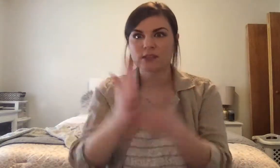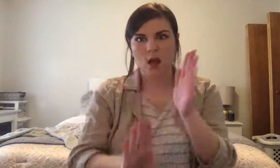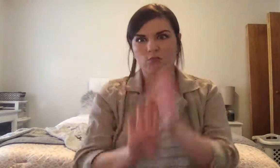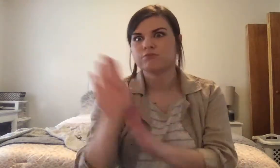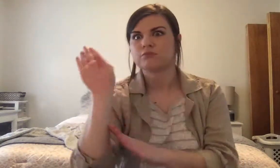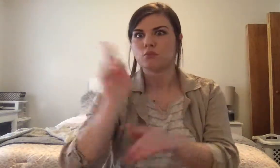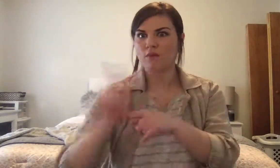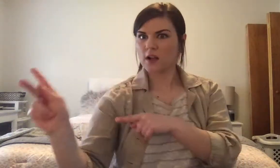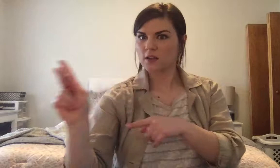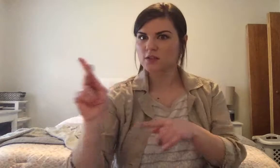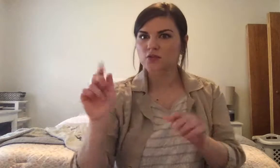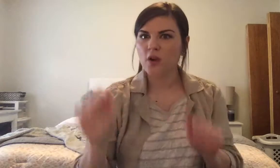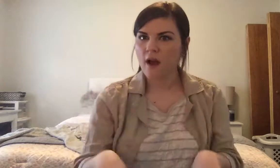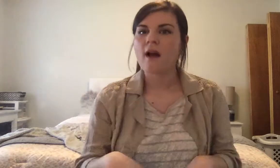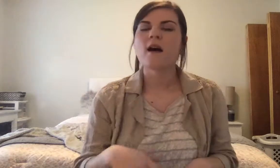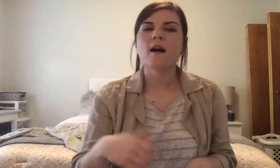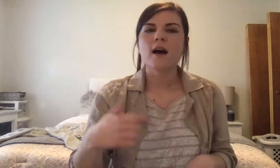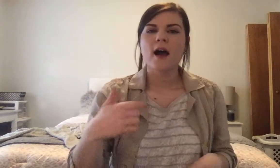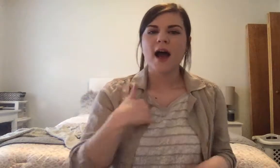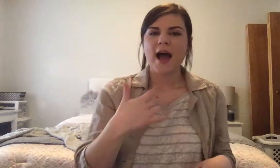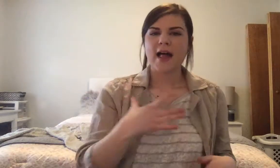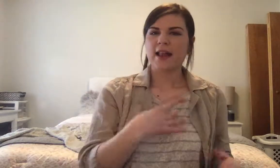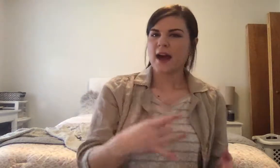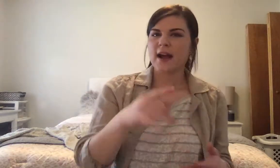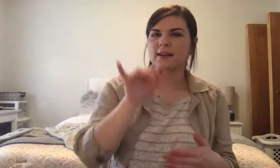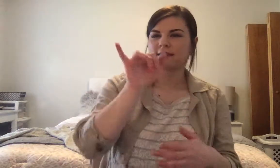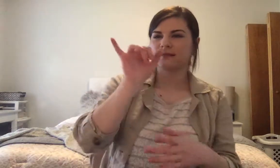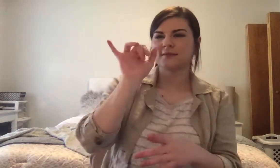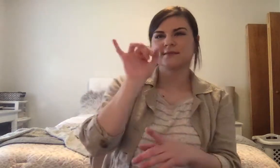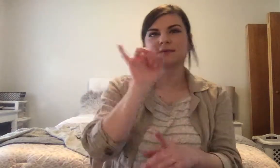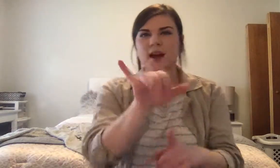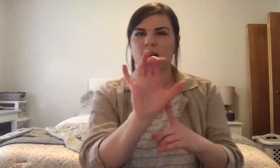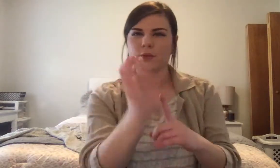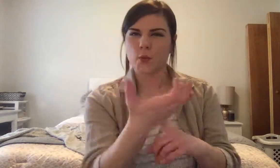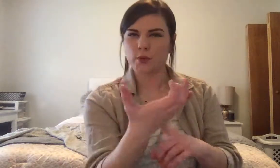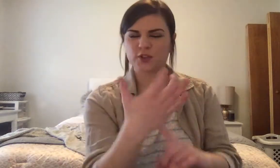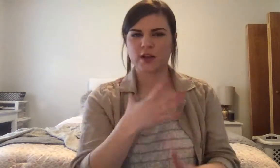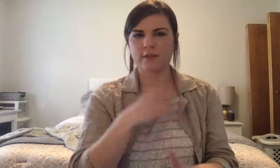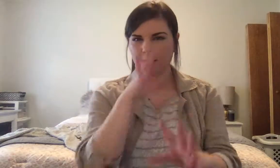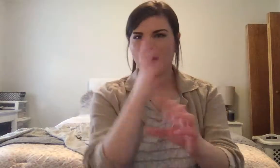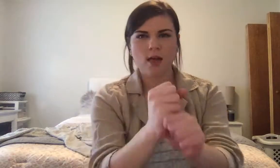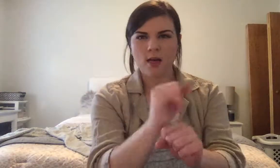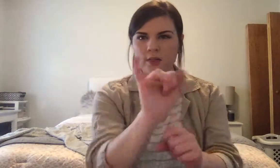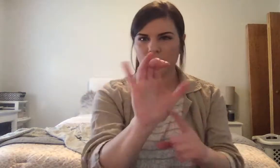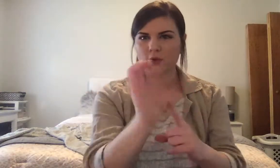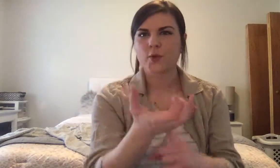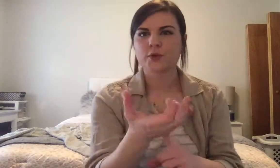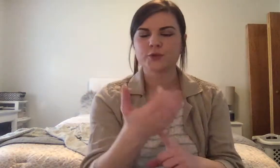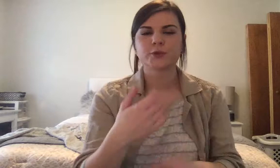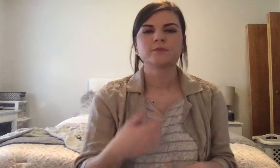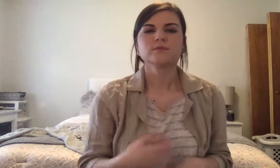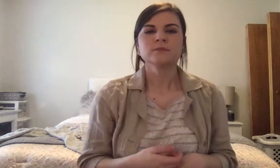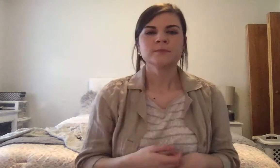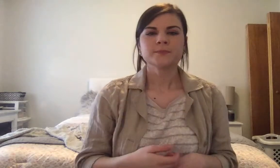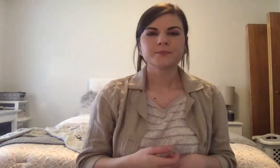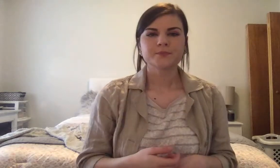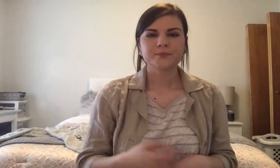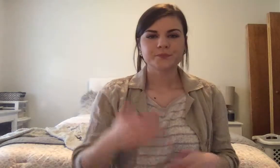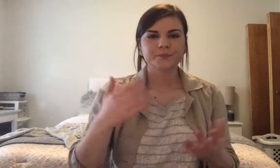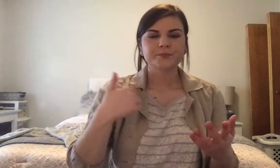I'm really privy to like a niche culture, and I like to capture that essence of that culture. I'm sure many of